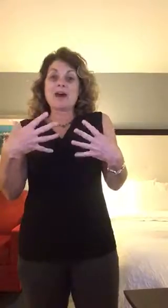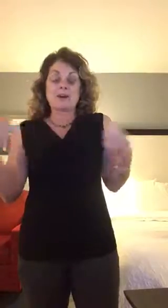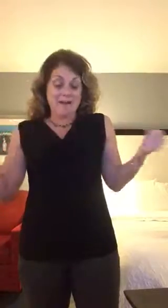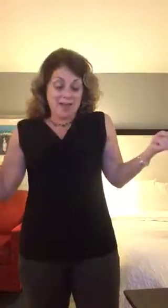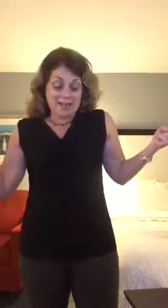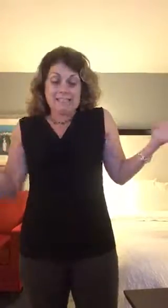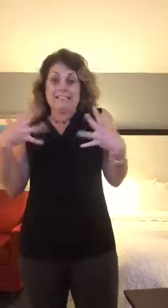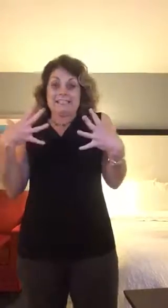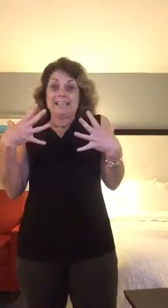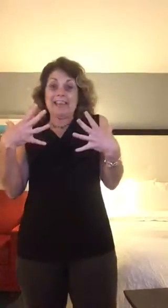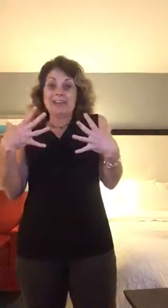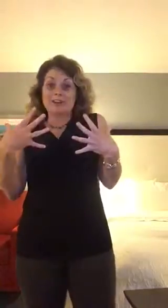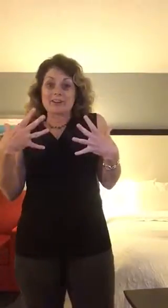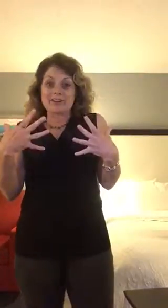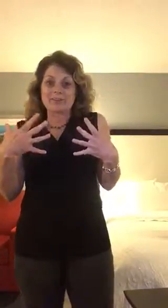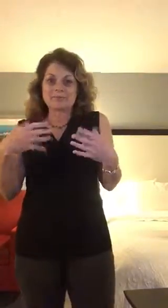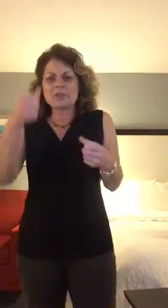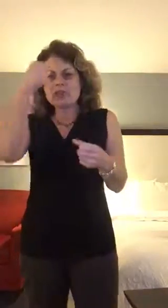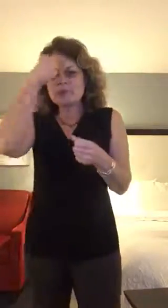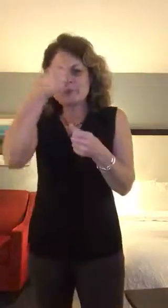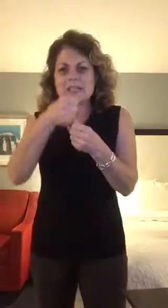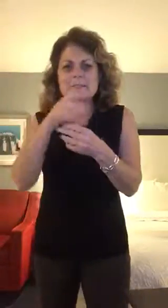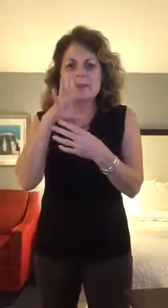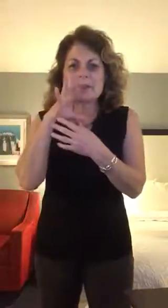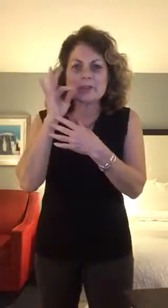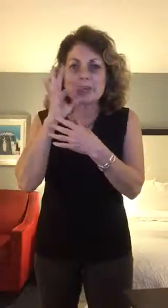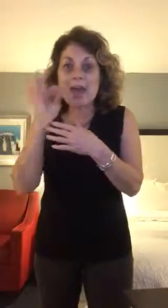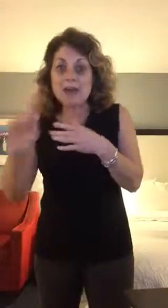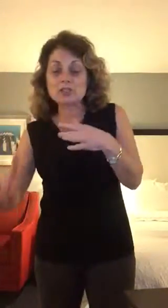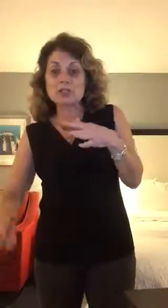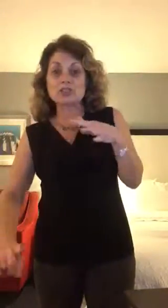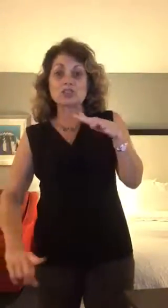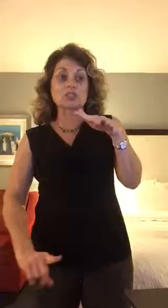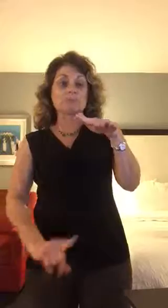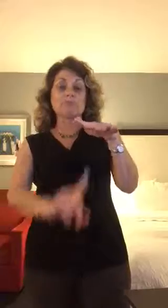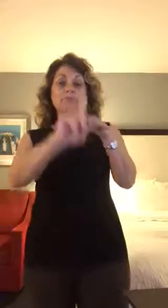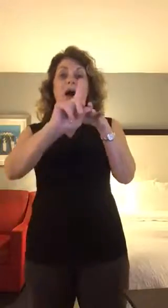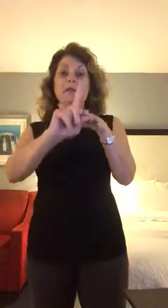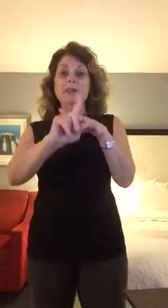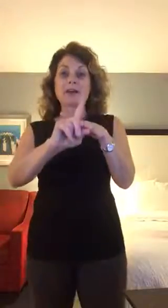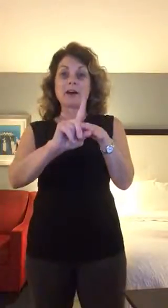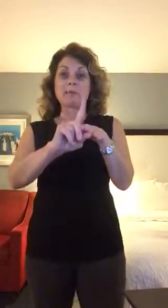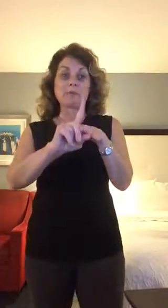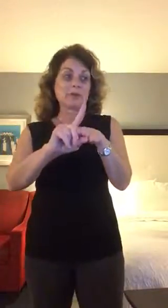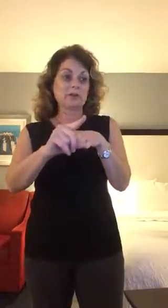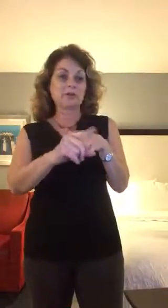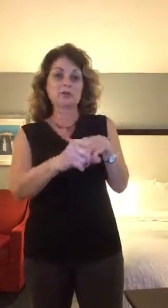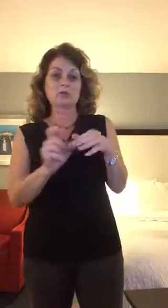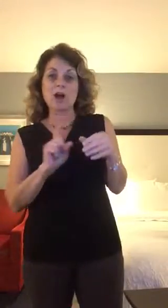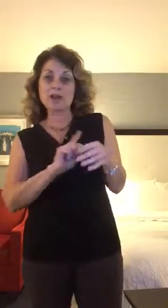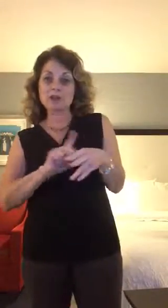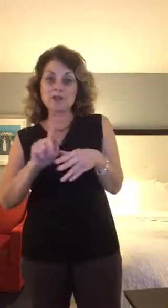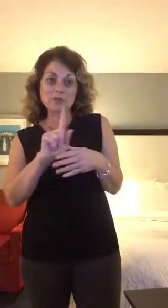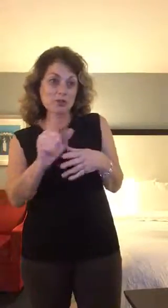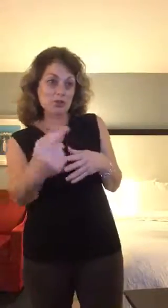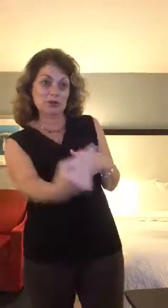out. Scared. Reminds me of a cat just popping up when you're walking around the corner,